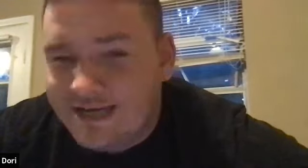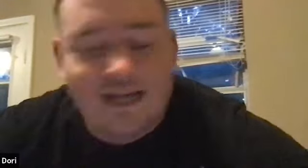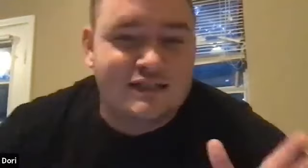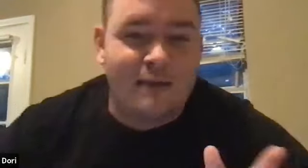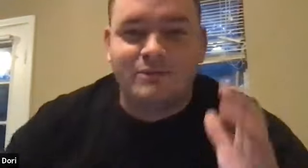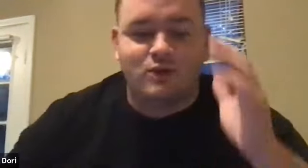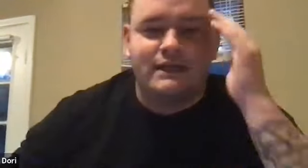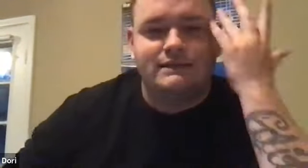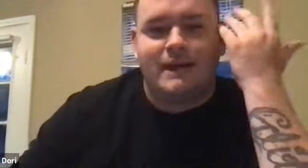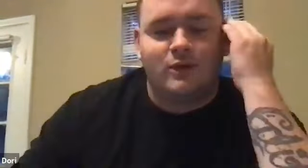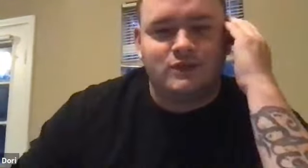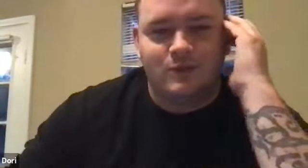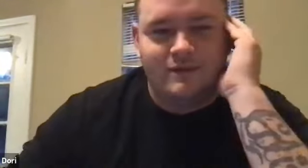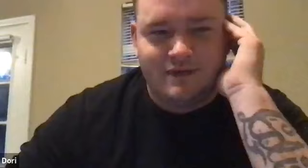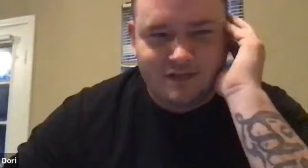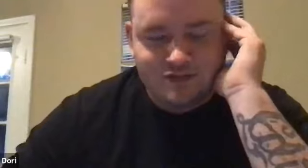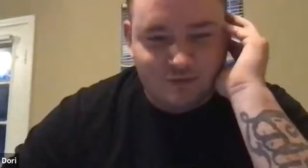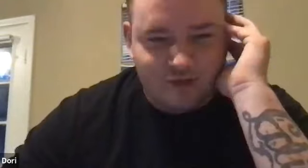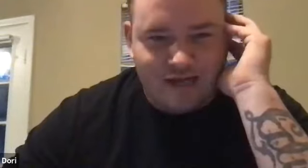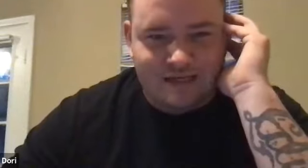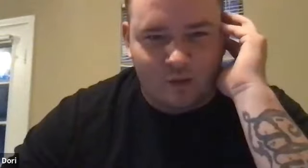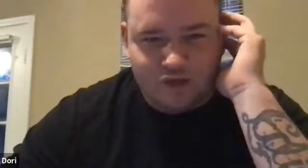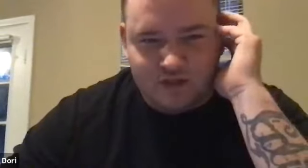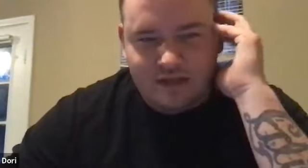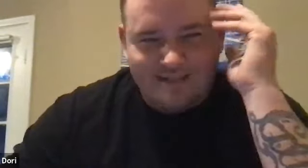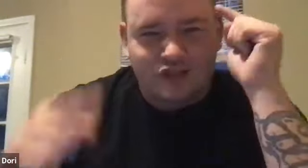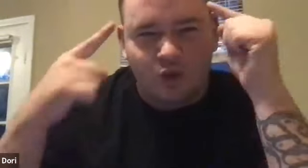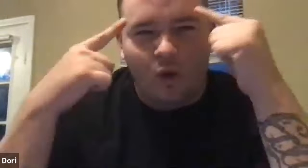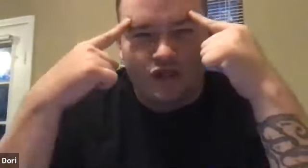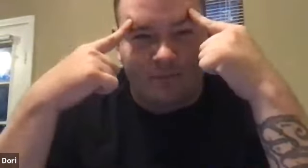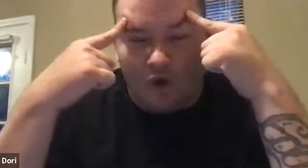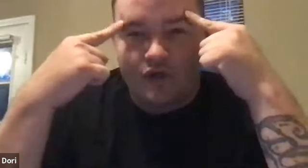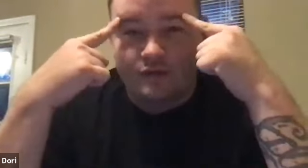Any other time in between, it doesn't matter what you do with them. It's just when you're asking a question. That's your question mark.